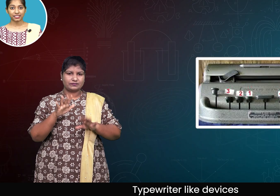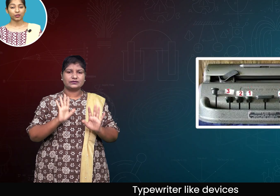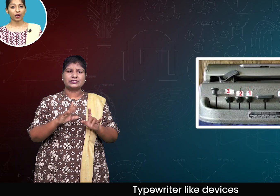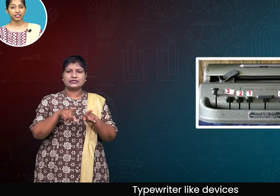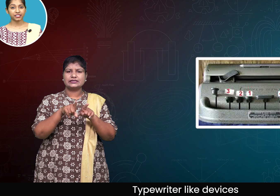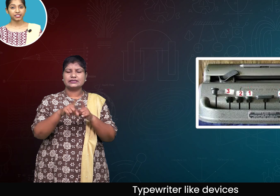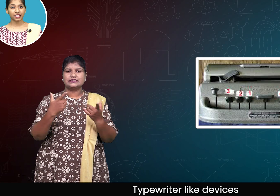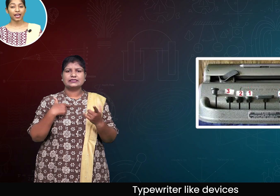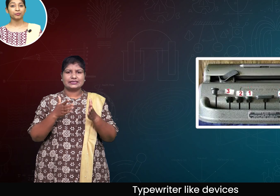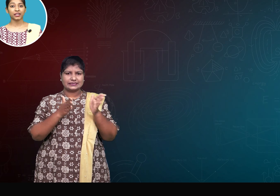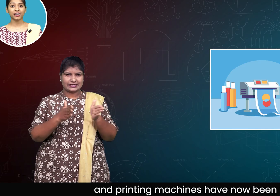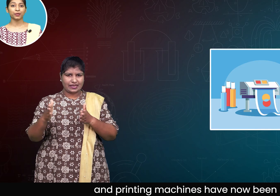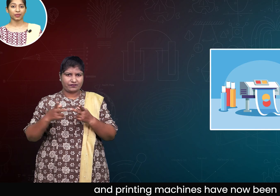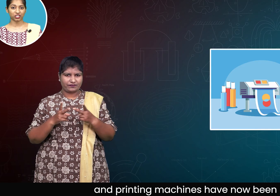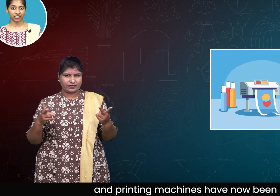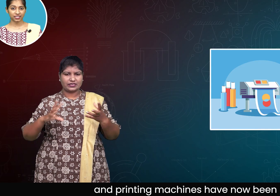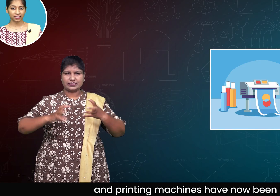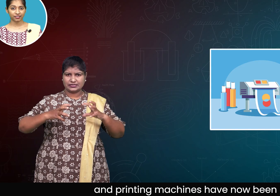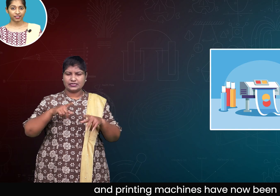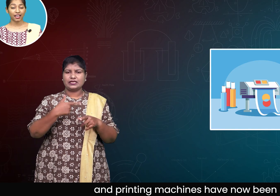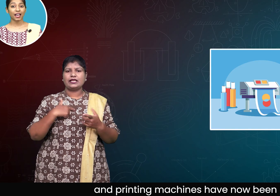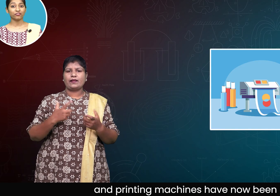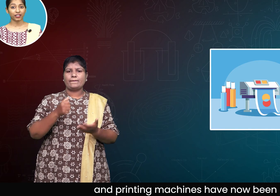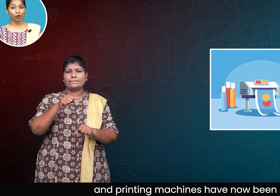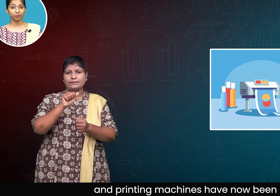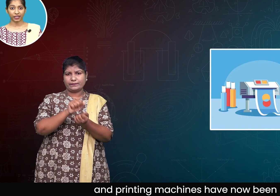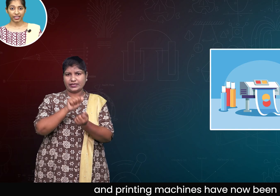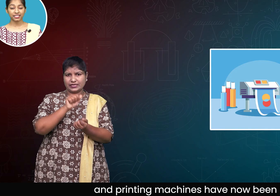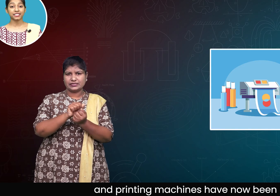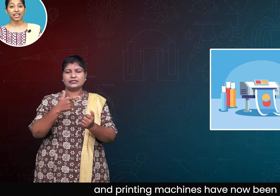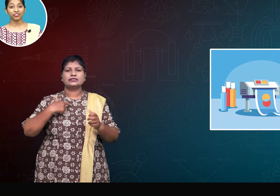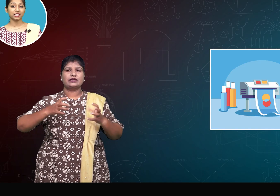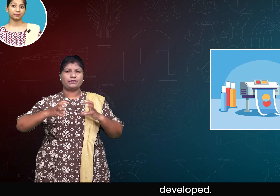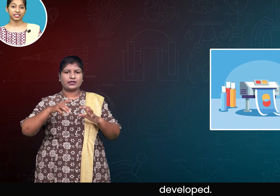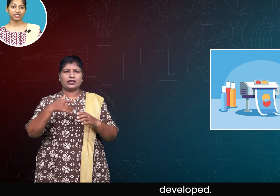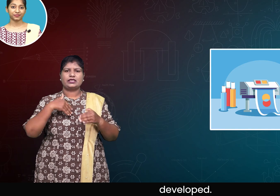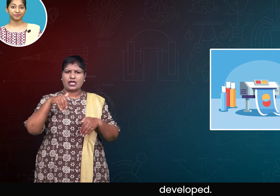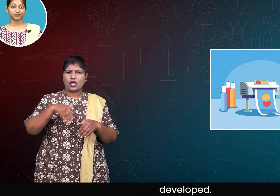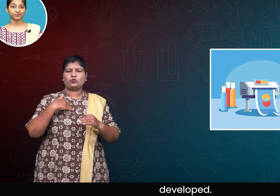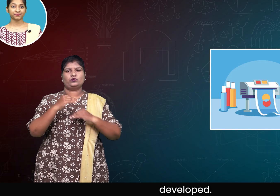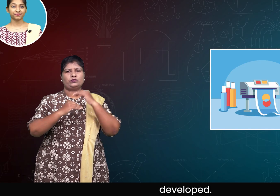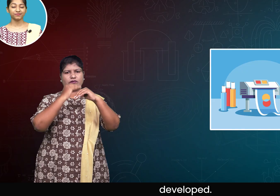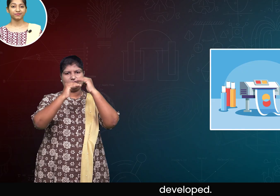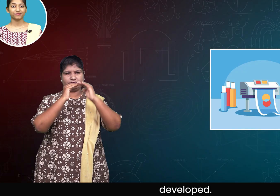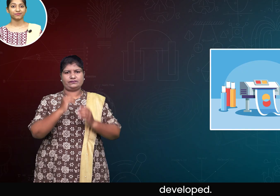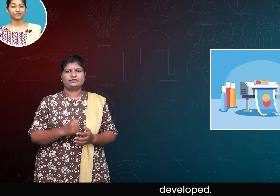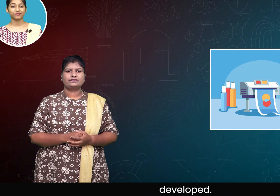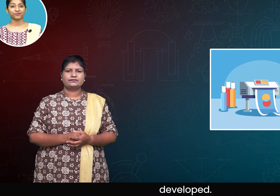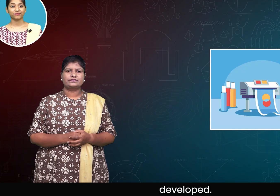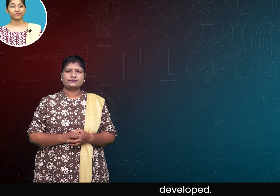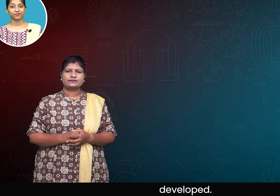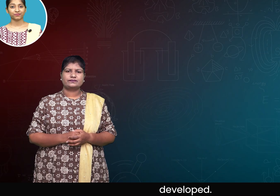Typewriter-like devices and printing machines have now been developed.